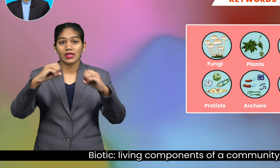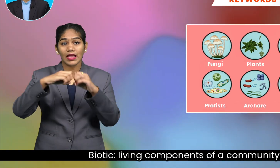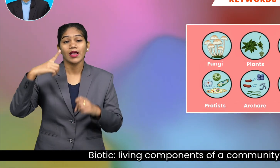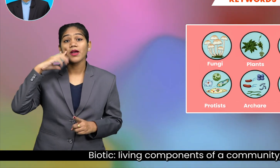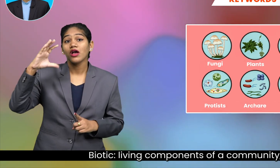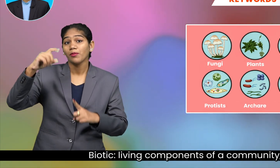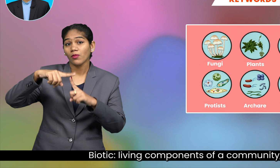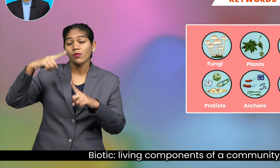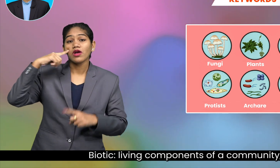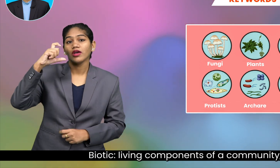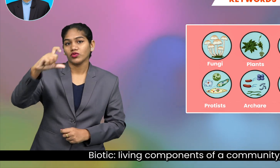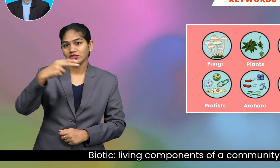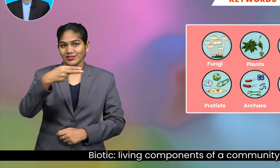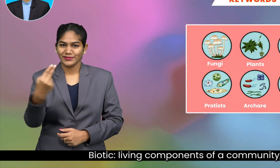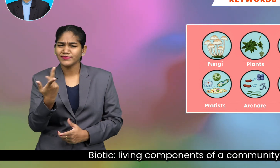Biotic,